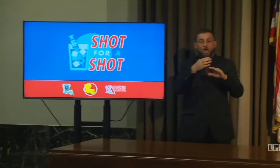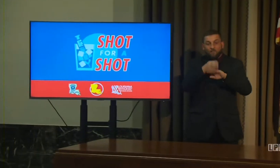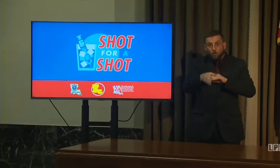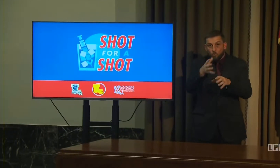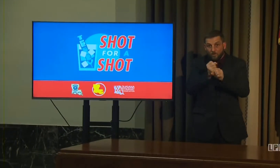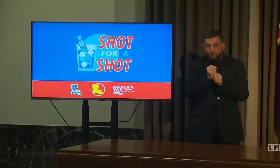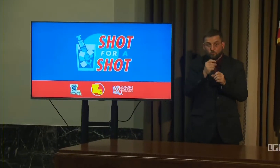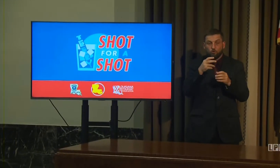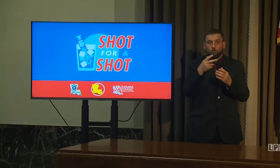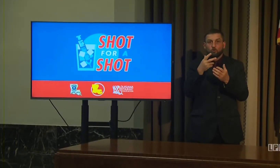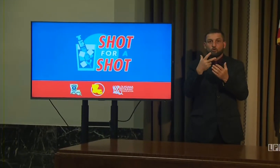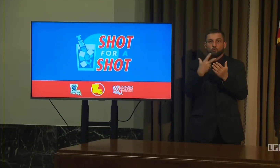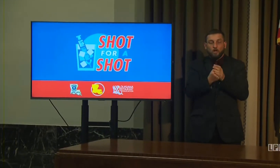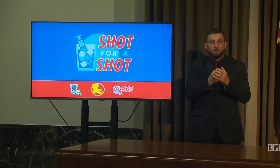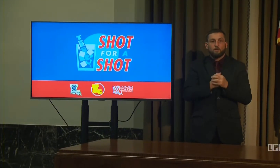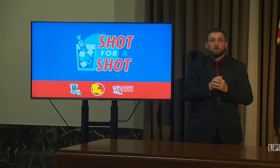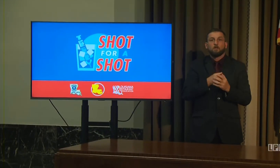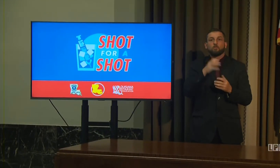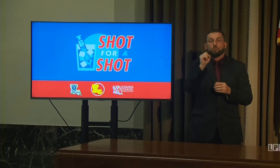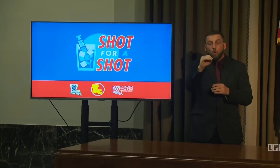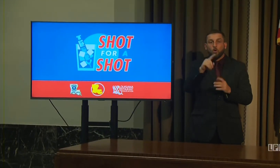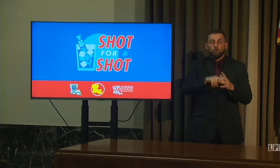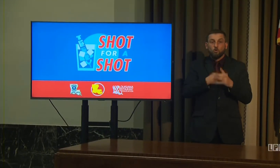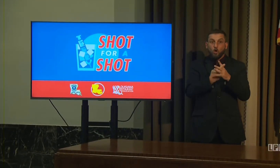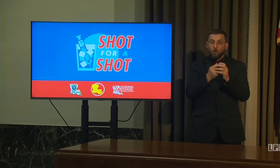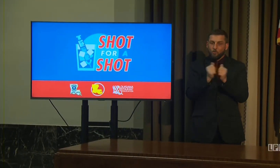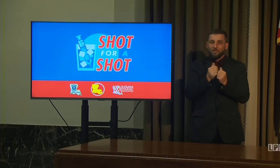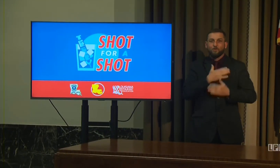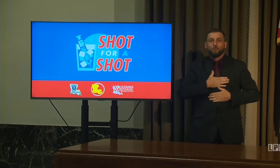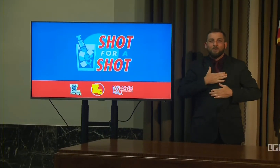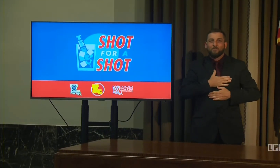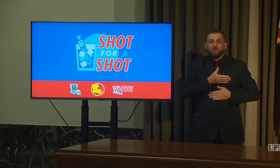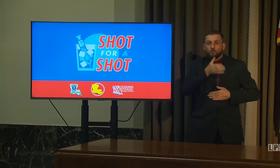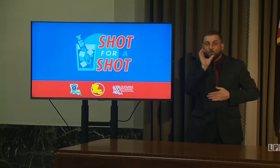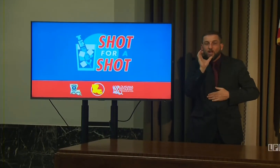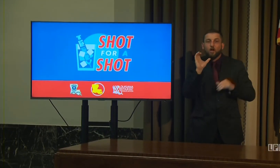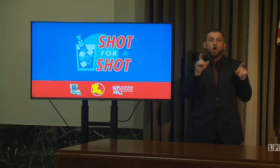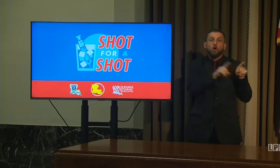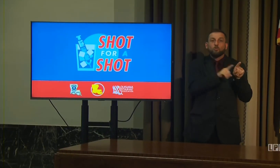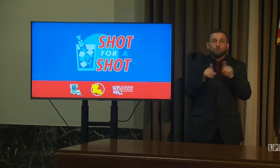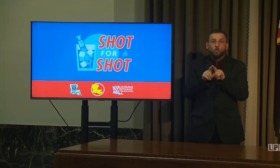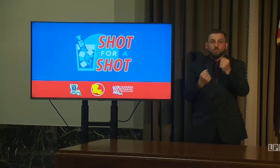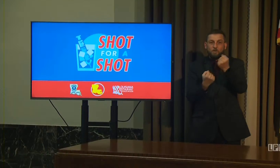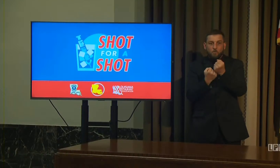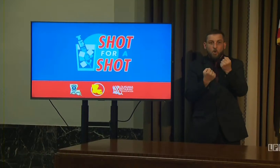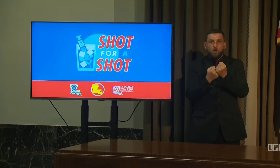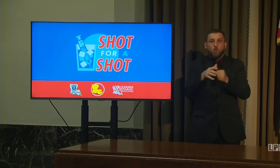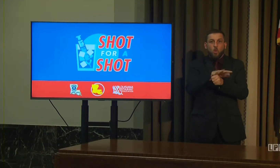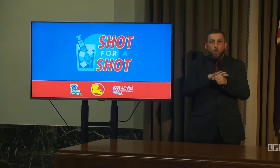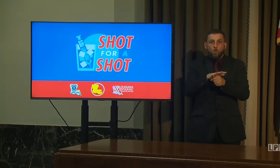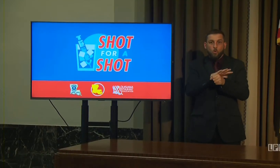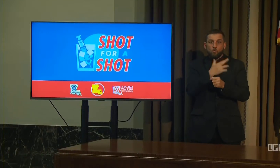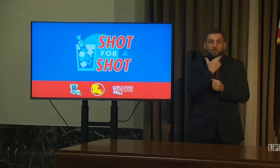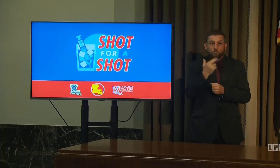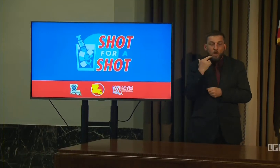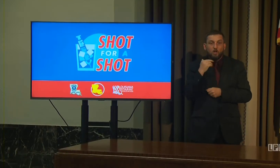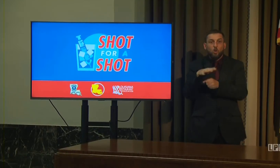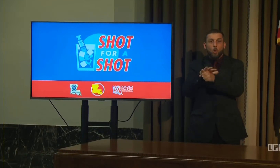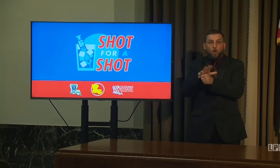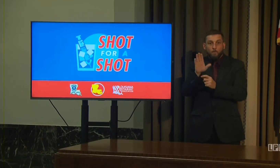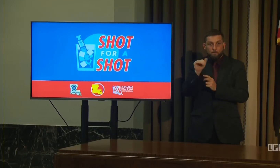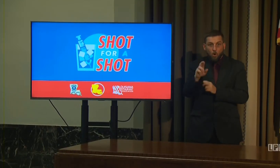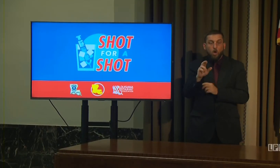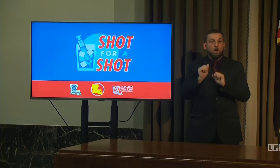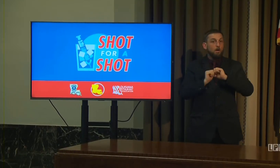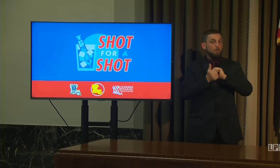So please kick off the summer with a refreshing beverage while also supporting our local restaurants and bars, but you'll do